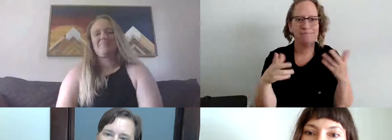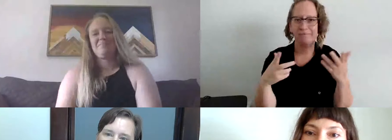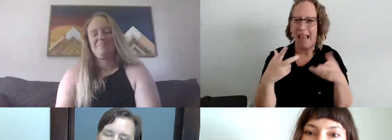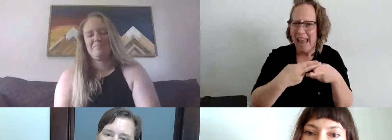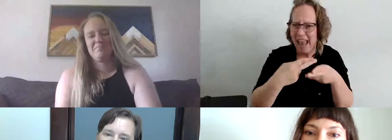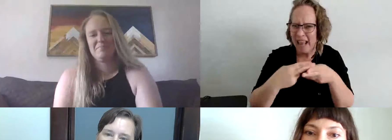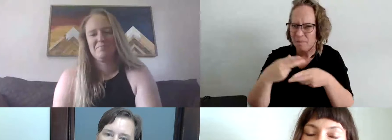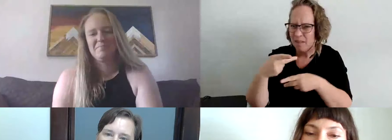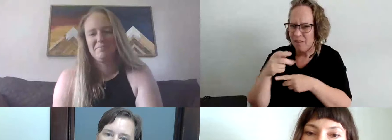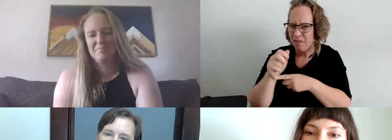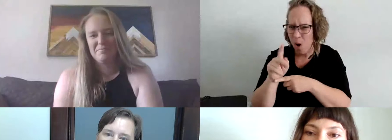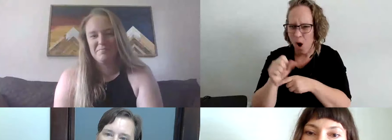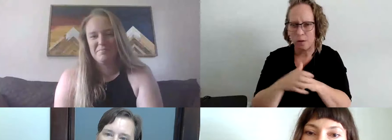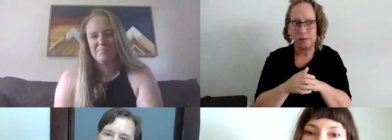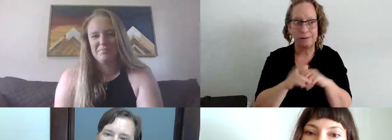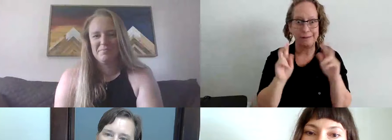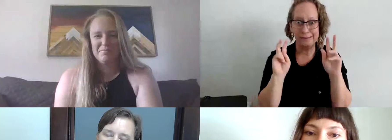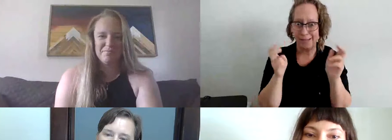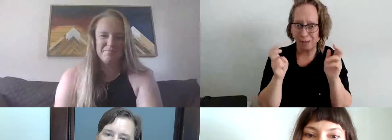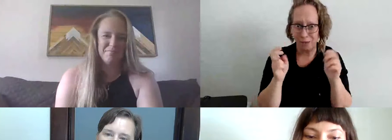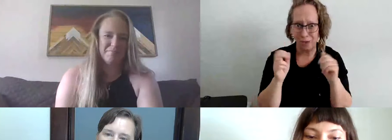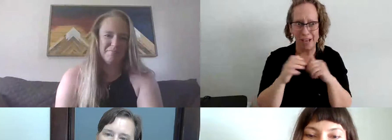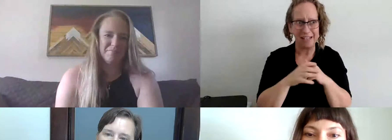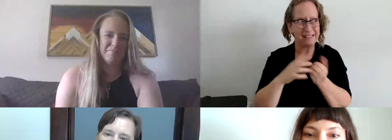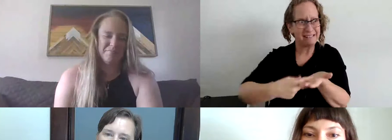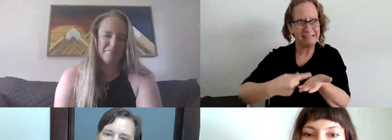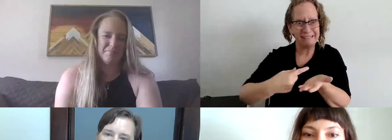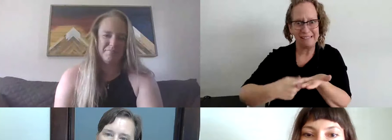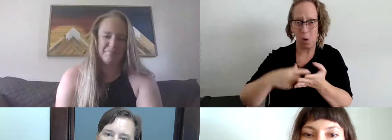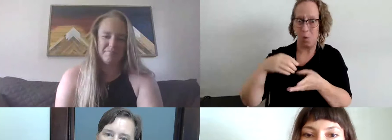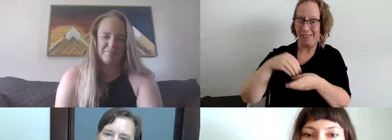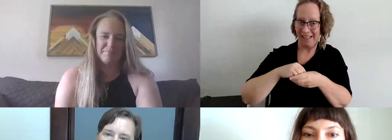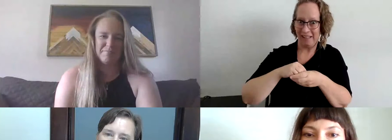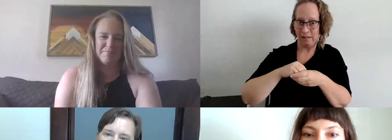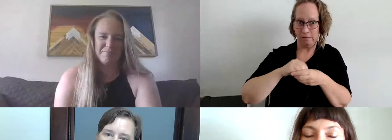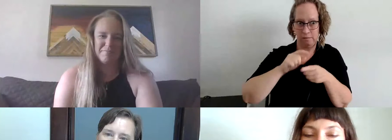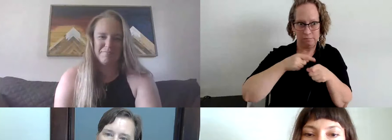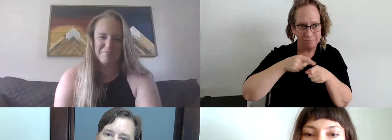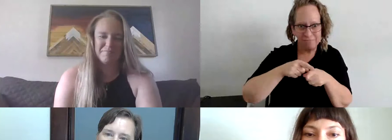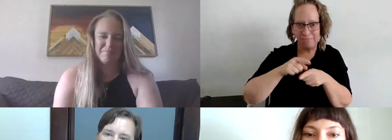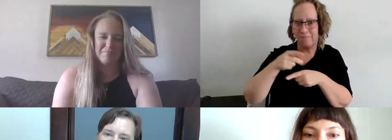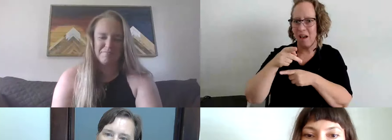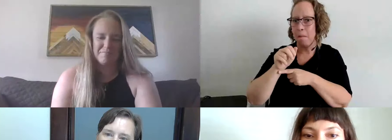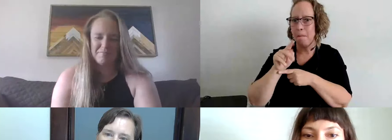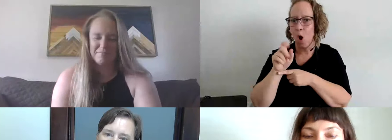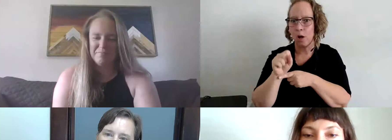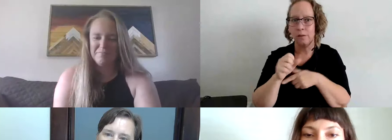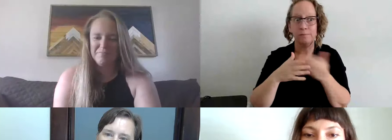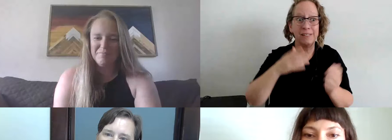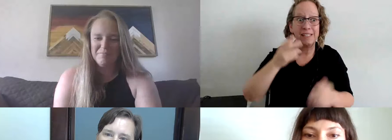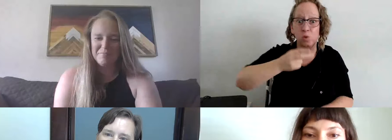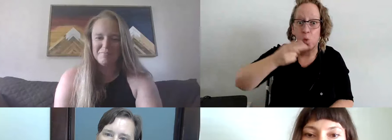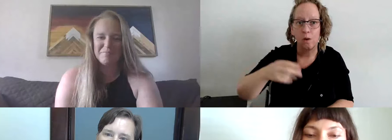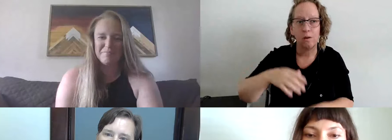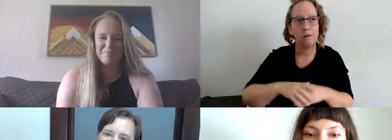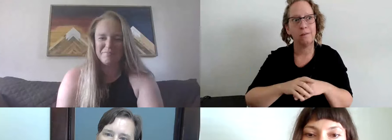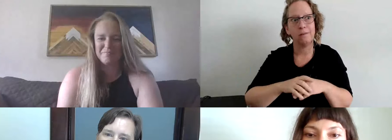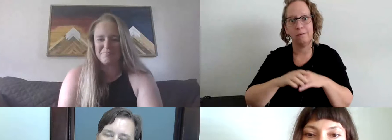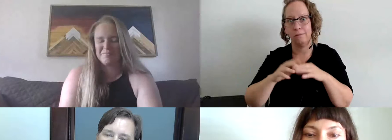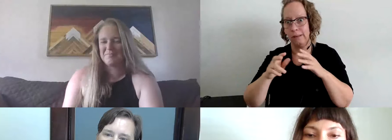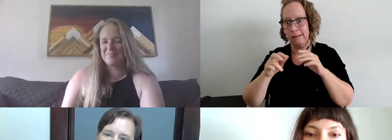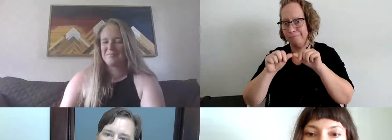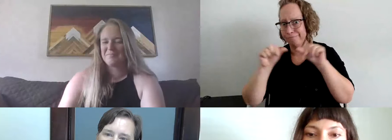of parks, subject matter that is discussed within those parks, whether it's historical,